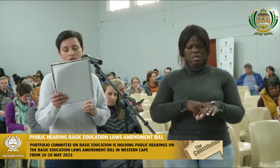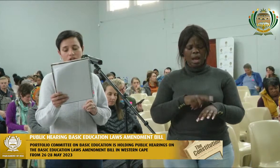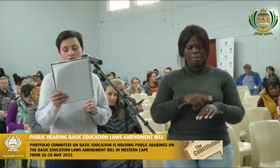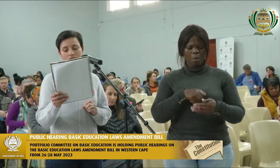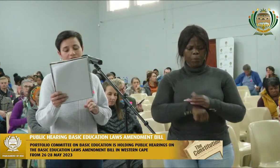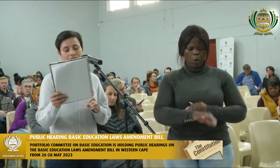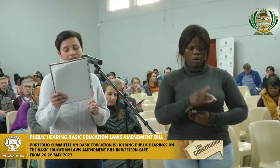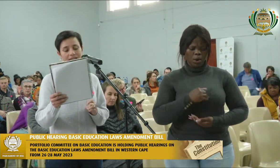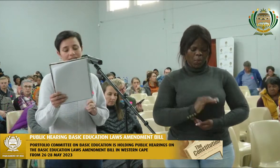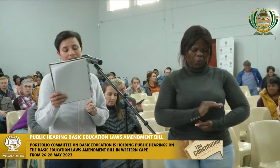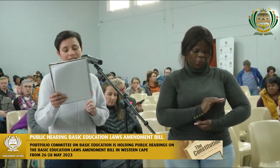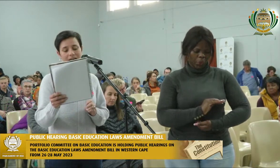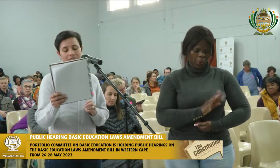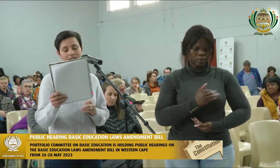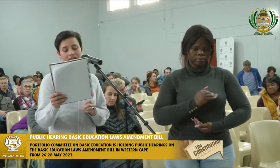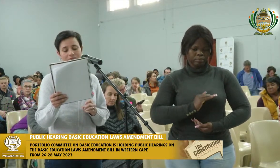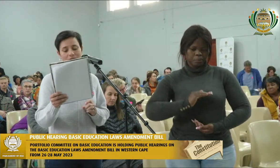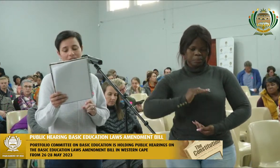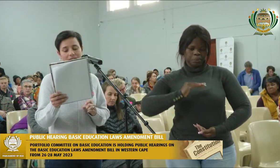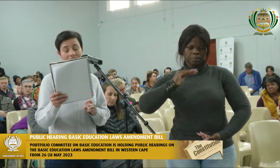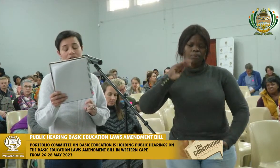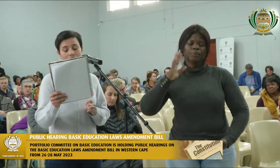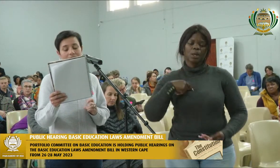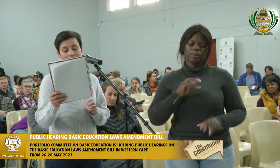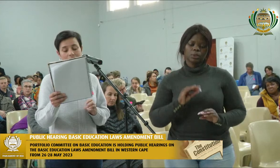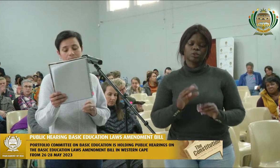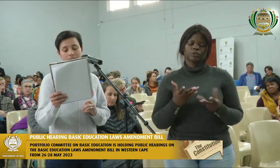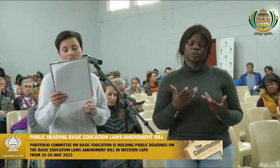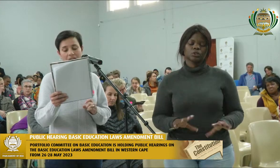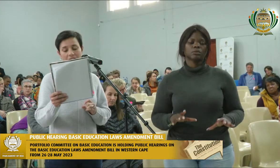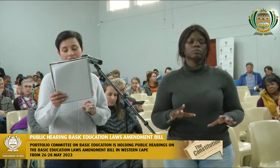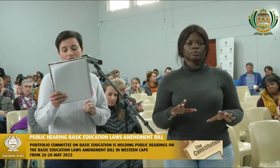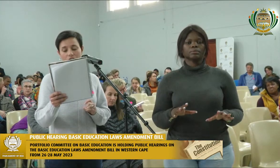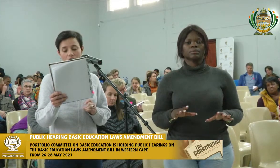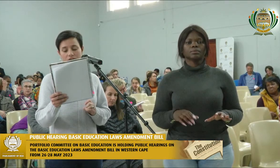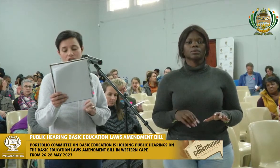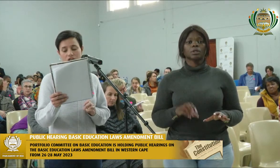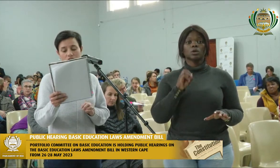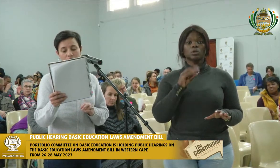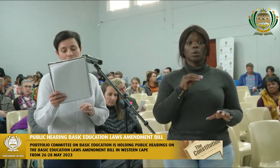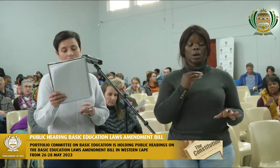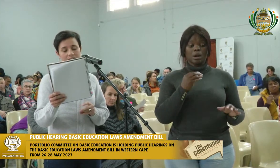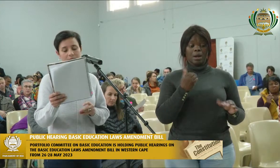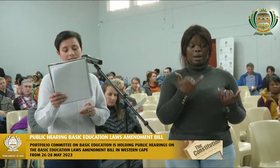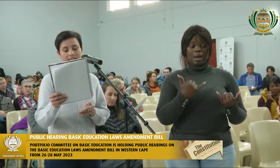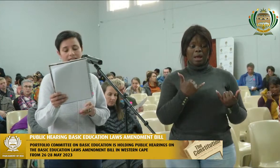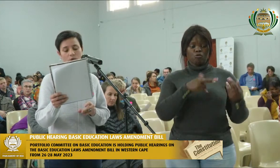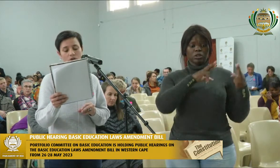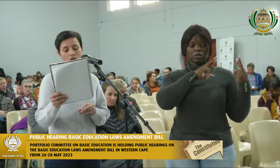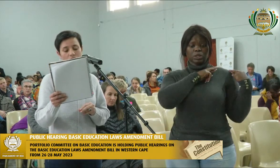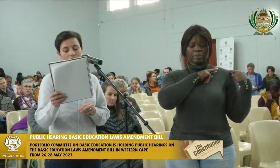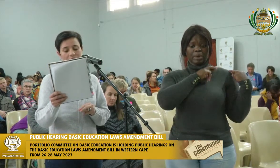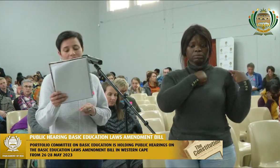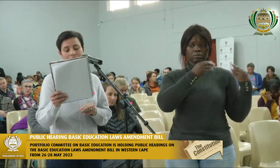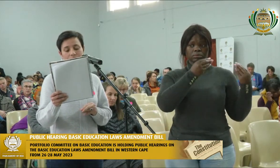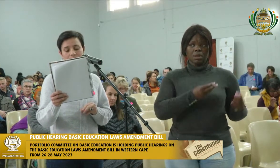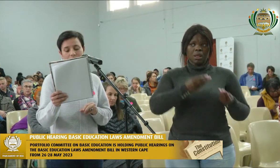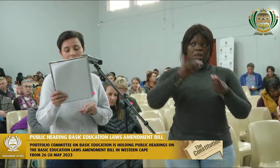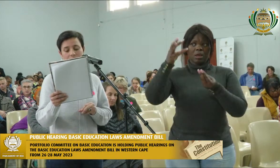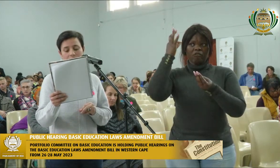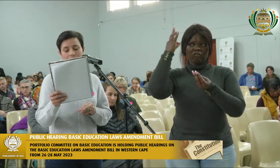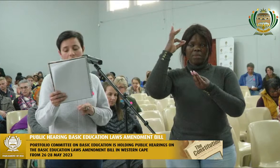on earth to this very delicate life they lead right now. Handing over this huge responsibility would not only